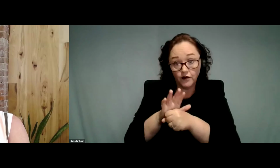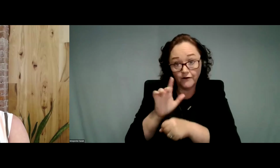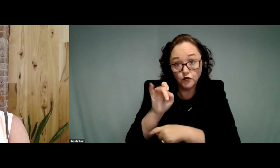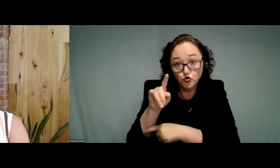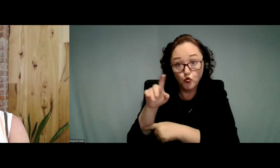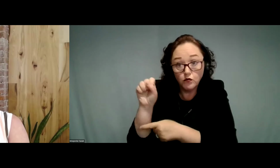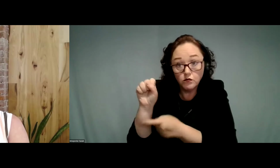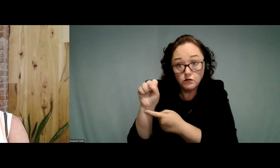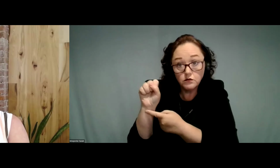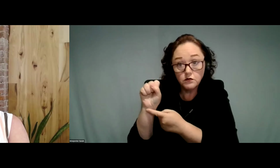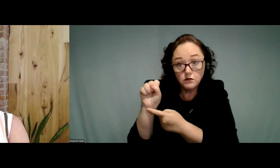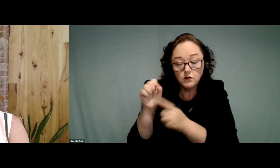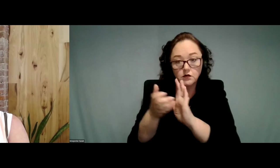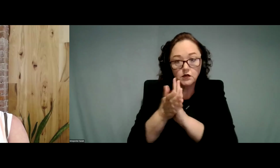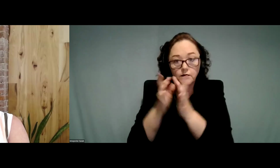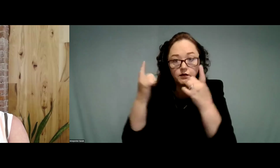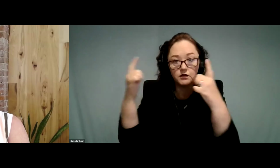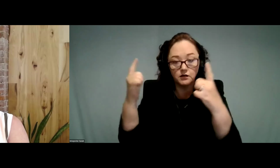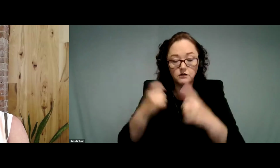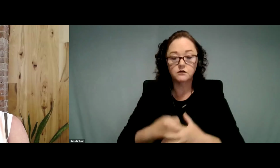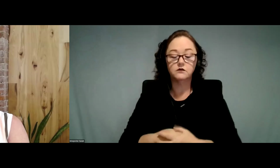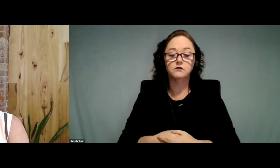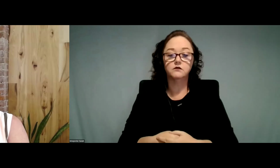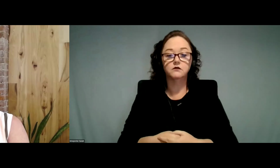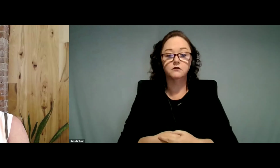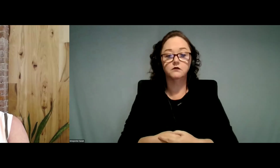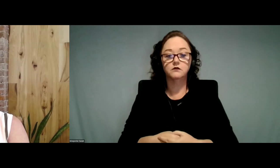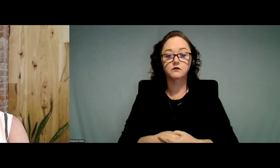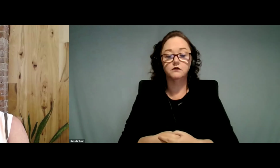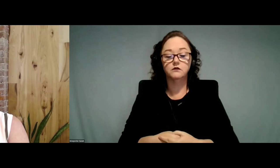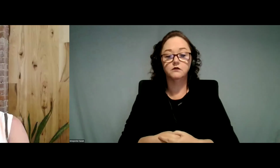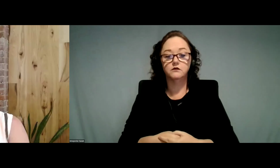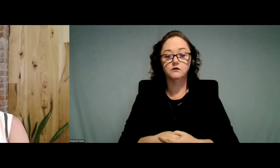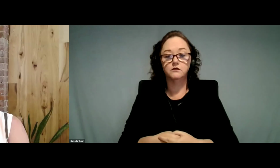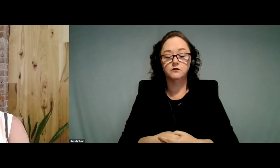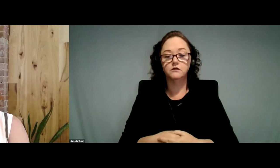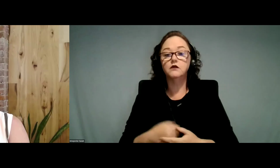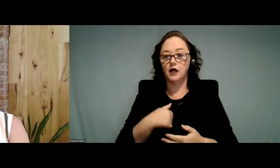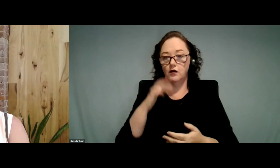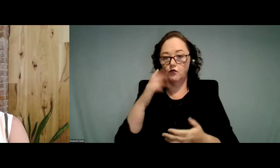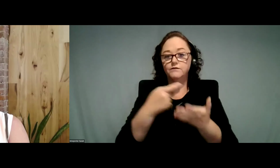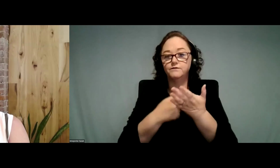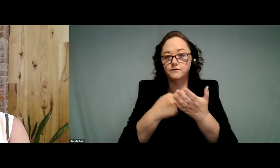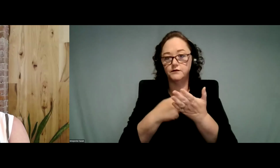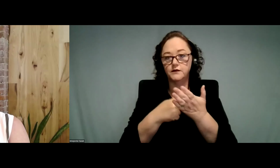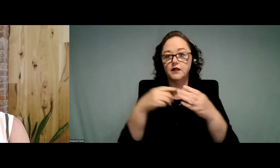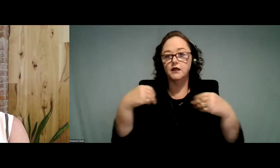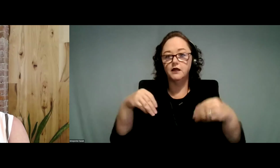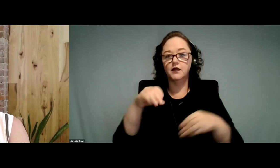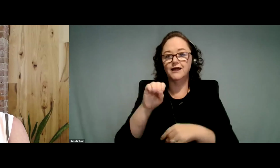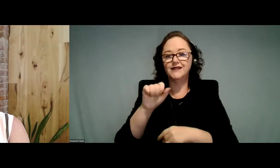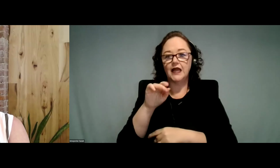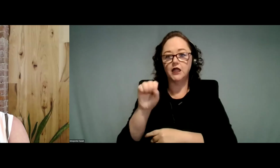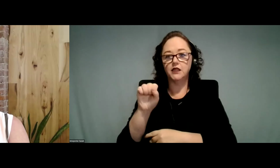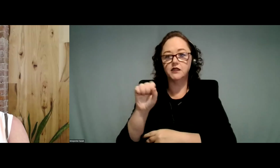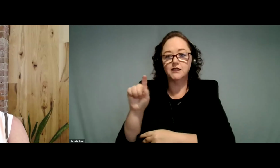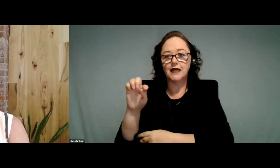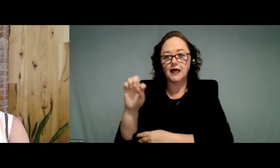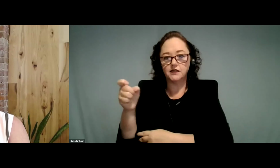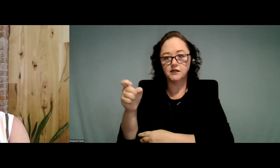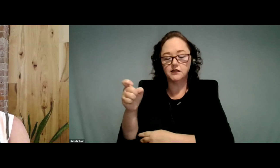successful. We're going to talk a little bit about sales tax and understanding it in the state of Illinois. Mary Kay,